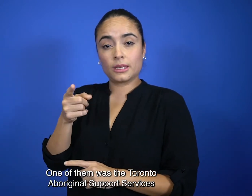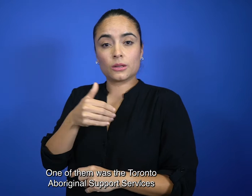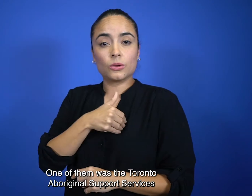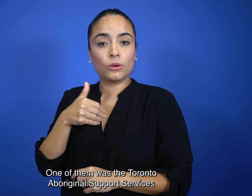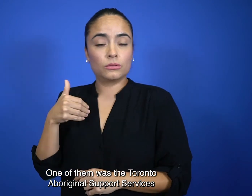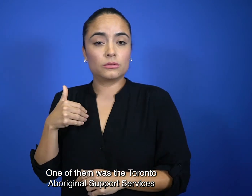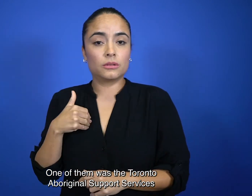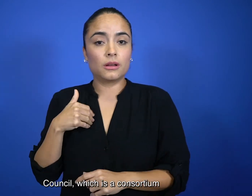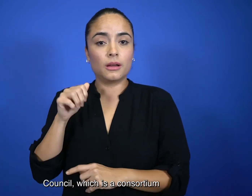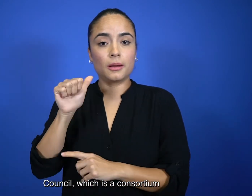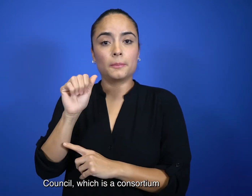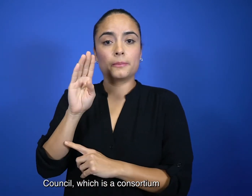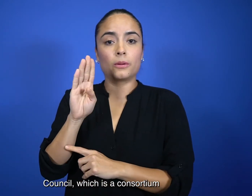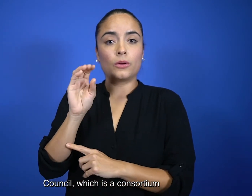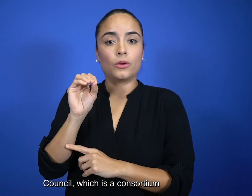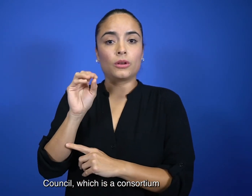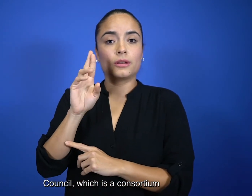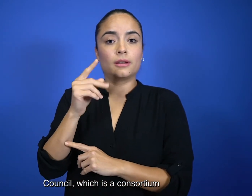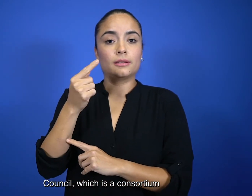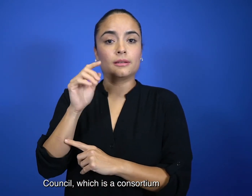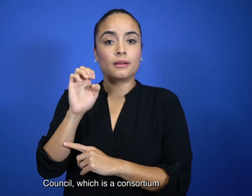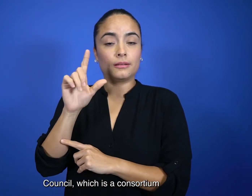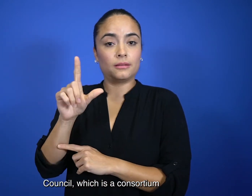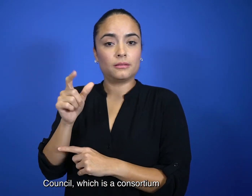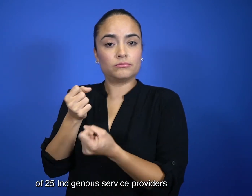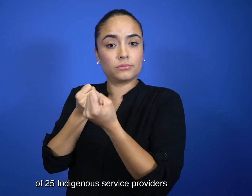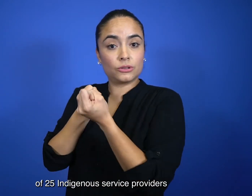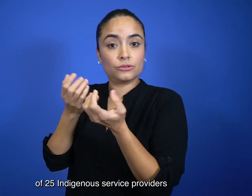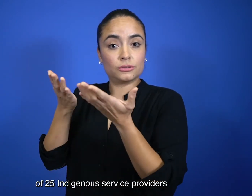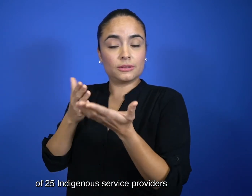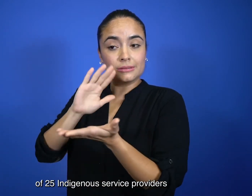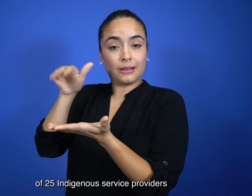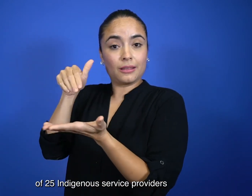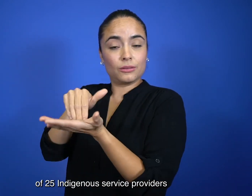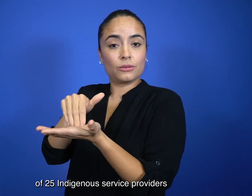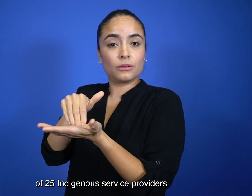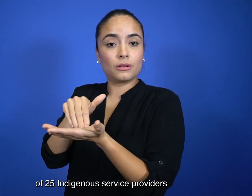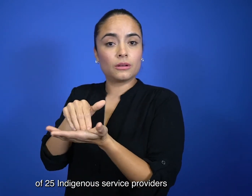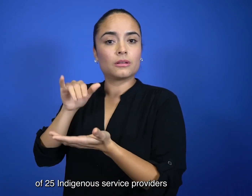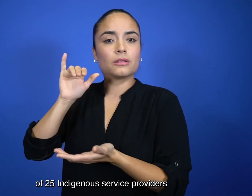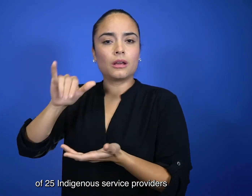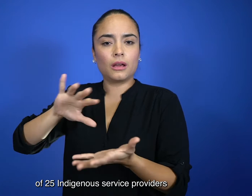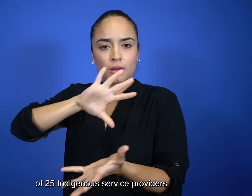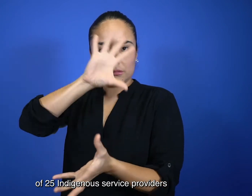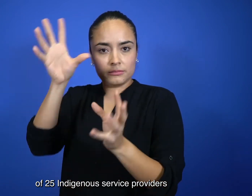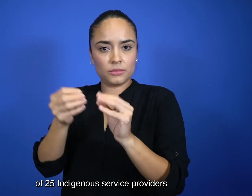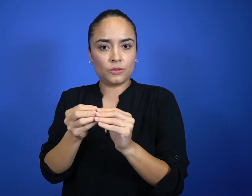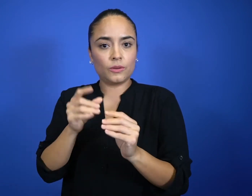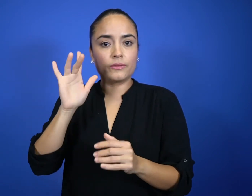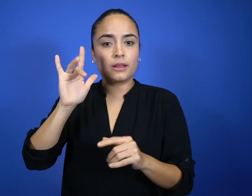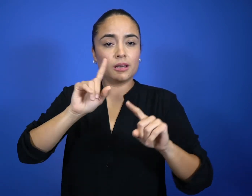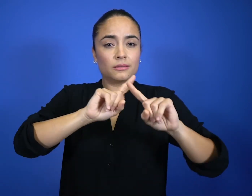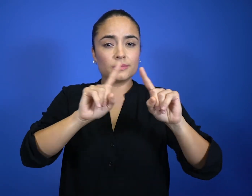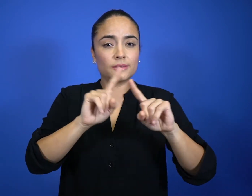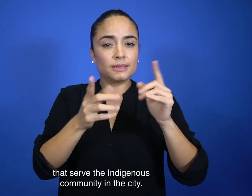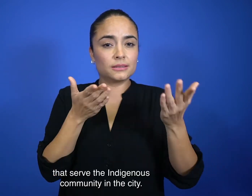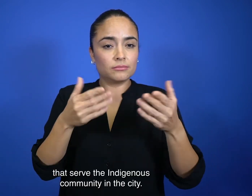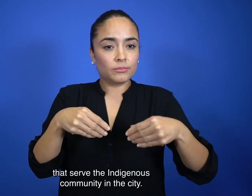Support Services Council, which is a consortium of 25 Indigenous service providers that served the